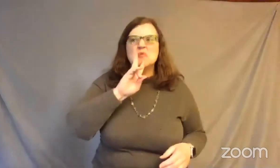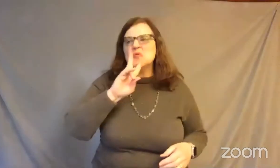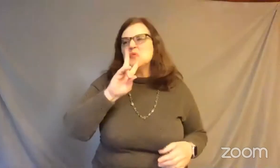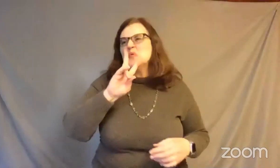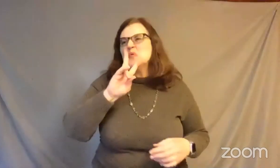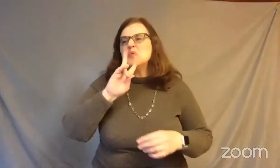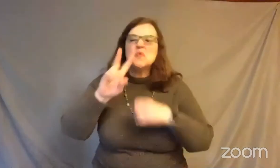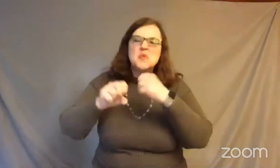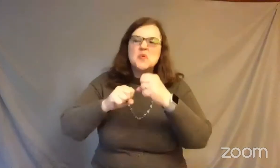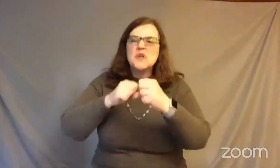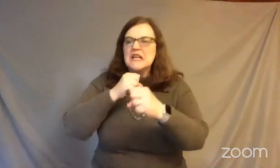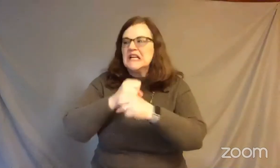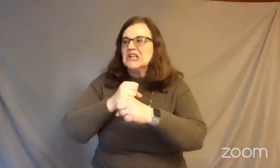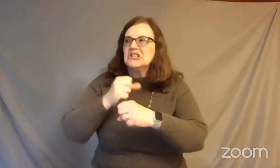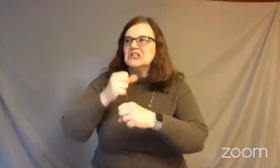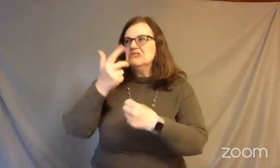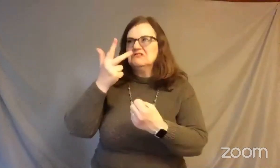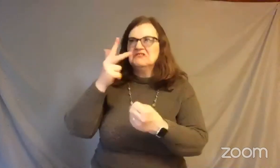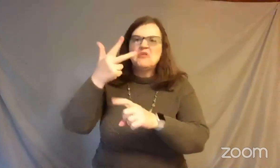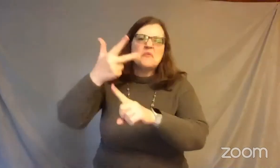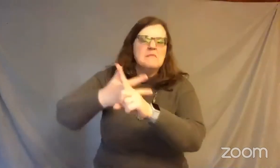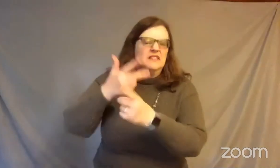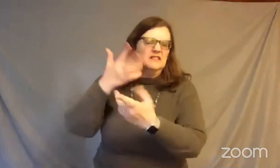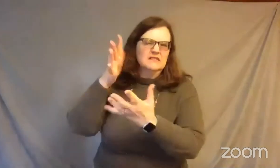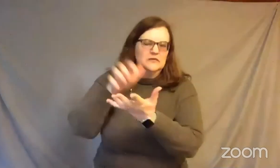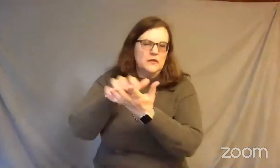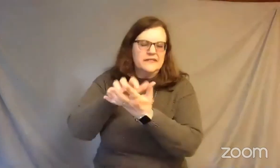Their name seems to occur around